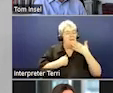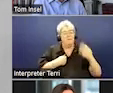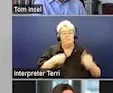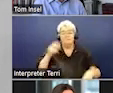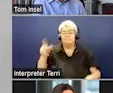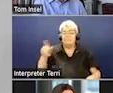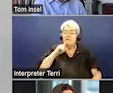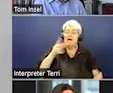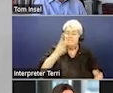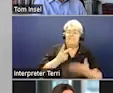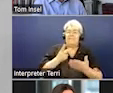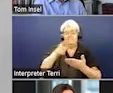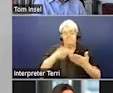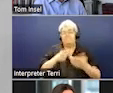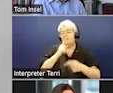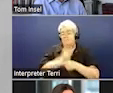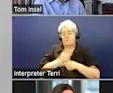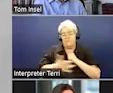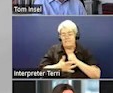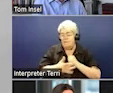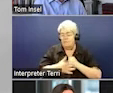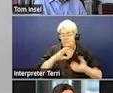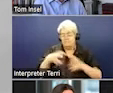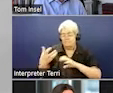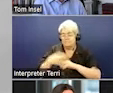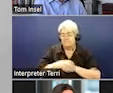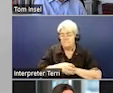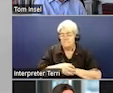Thank you. I see that now. There's that technology failing me.